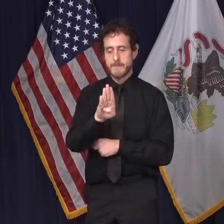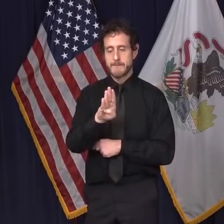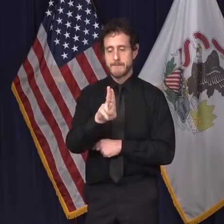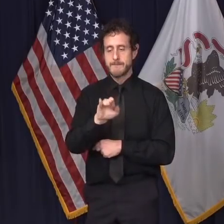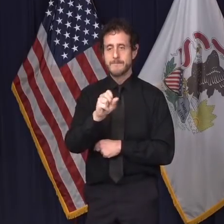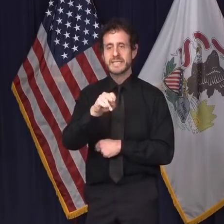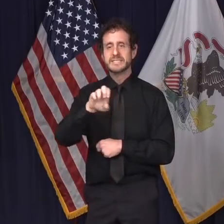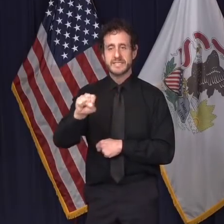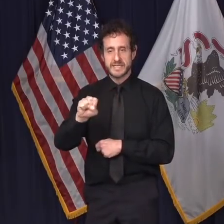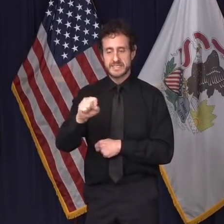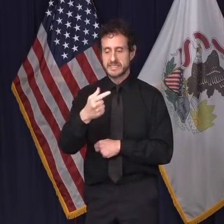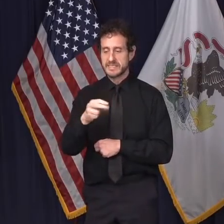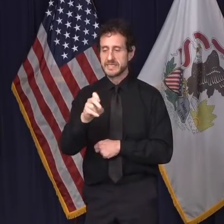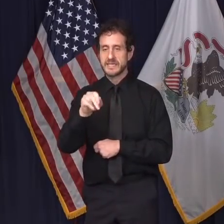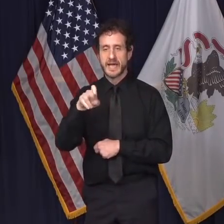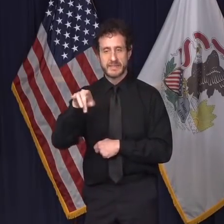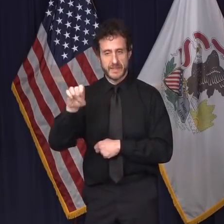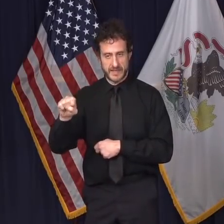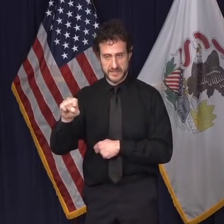illinois.gov/business guidelines,